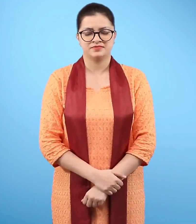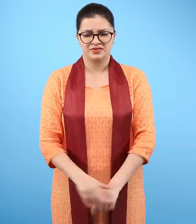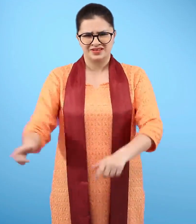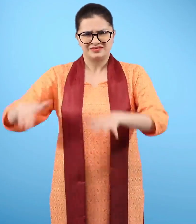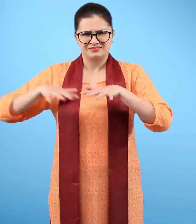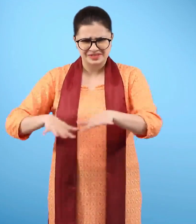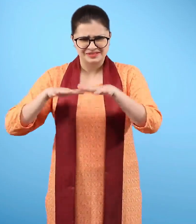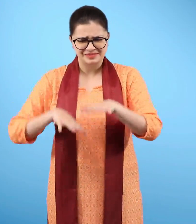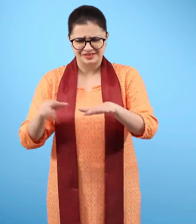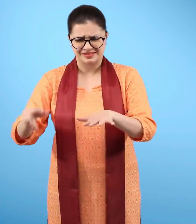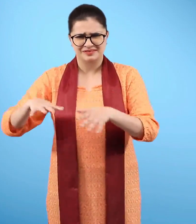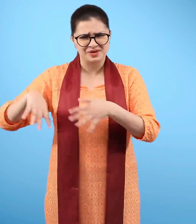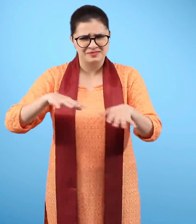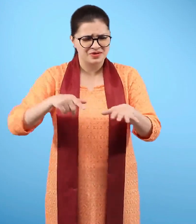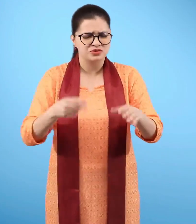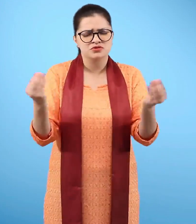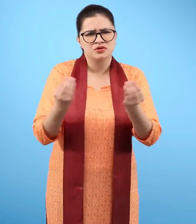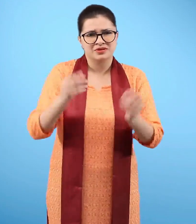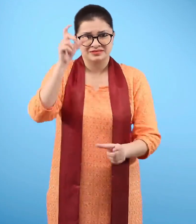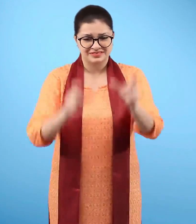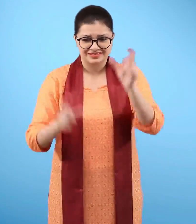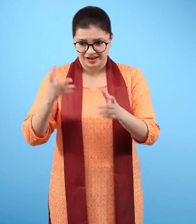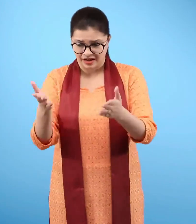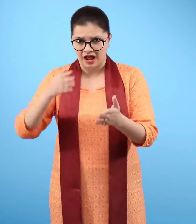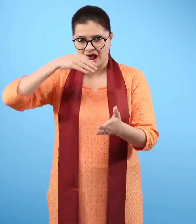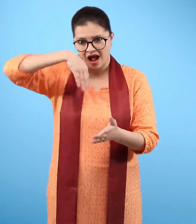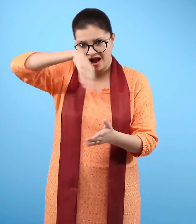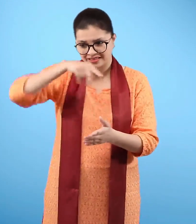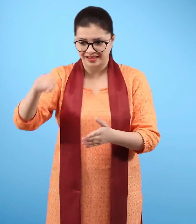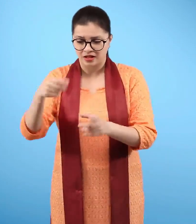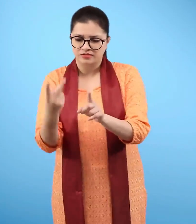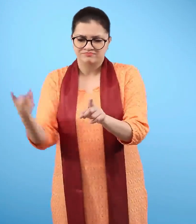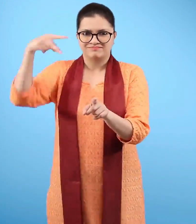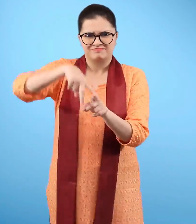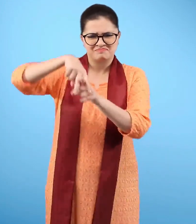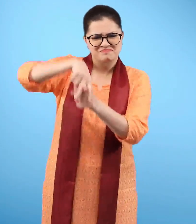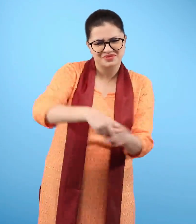As the parade passes by, they see some children coming on an elephant.